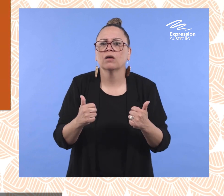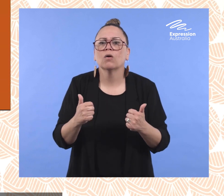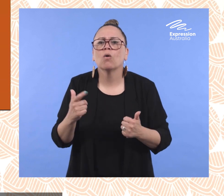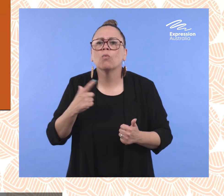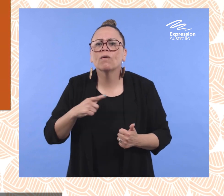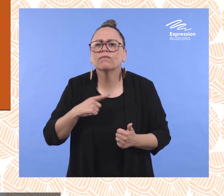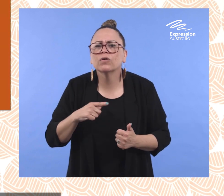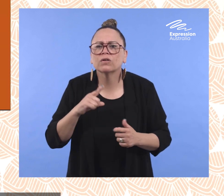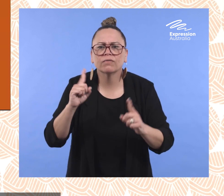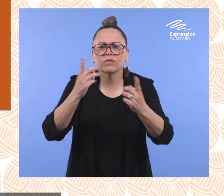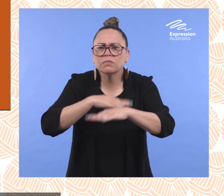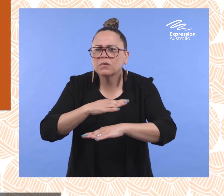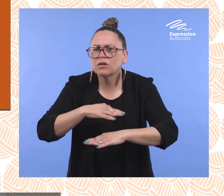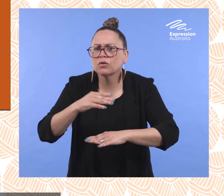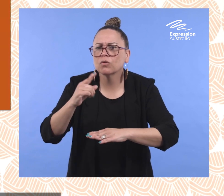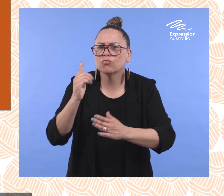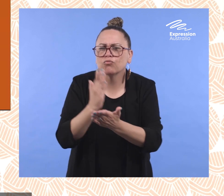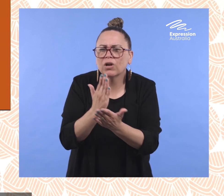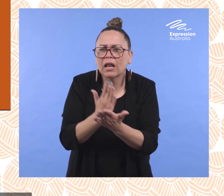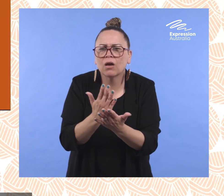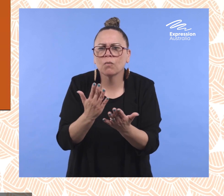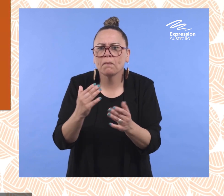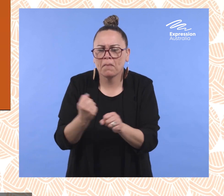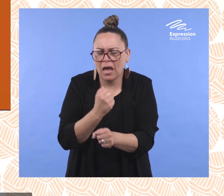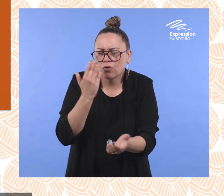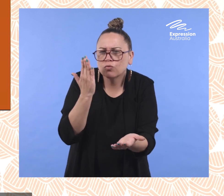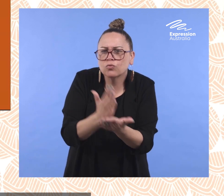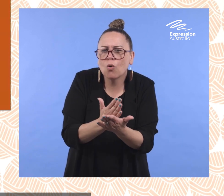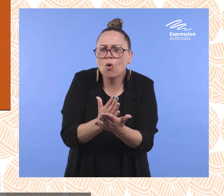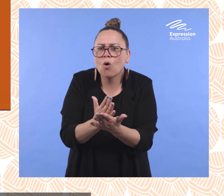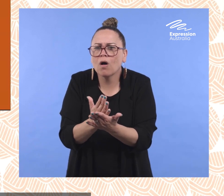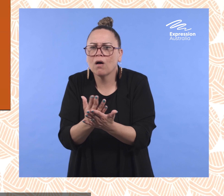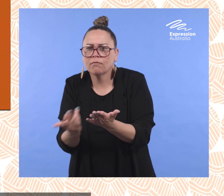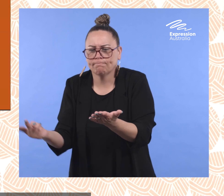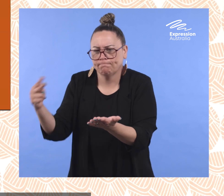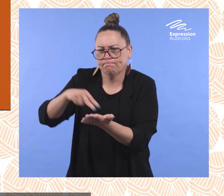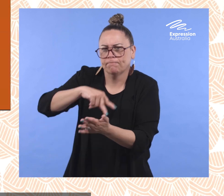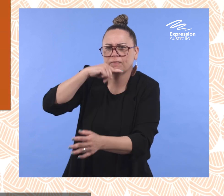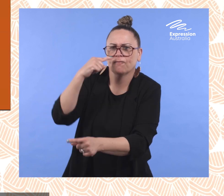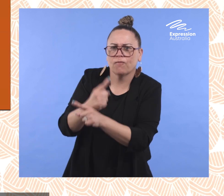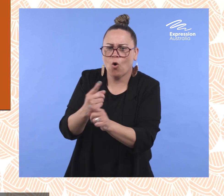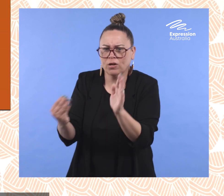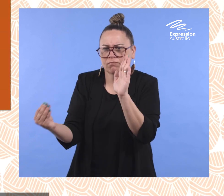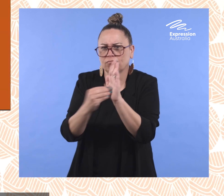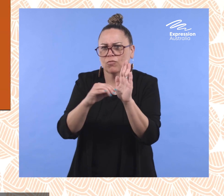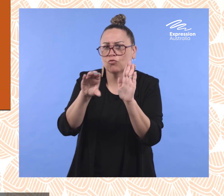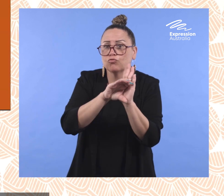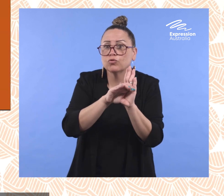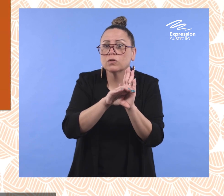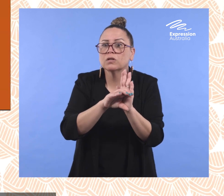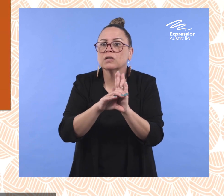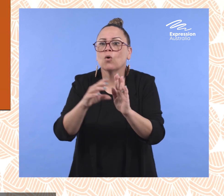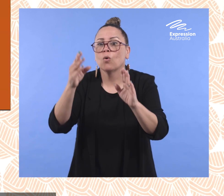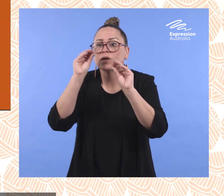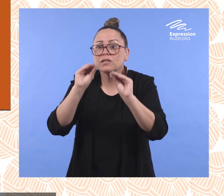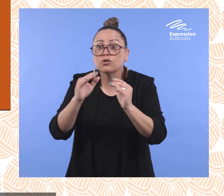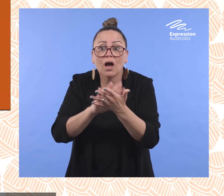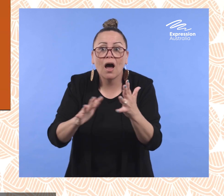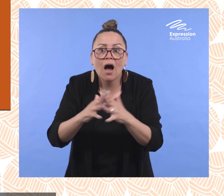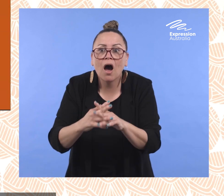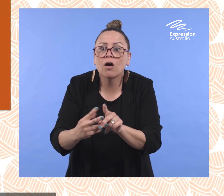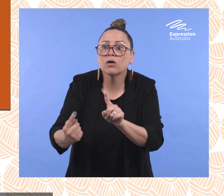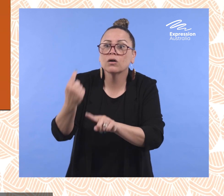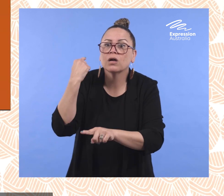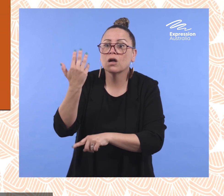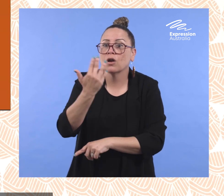great. So why are First Nations peoples so insistent that the voice needs to be enshrined in the Constitution? Quick history